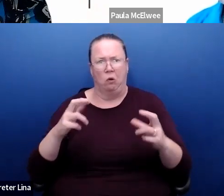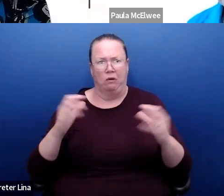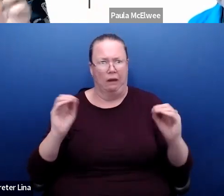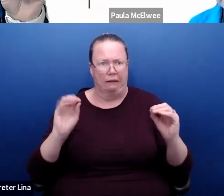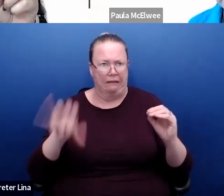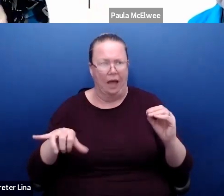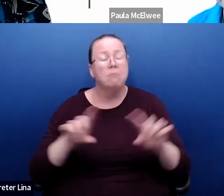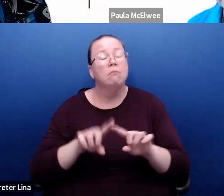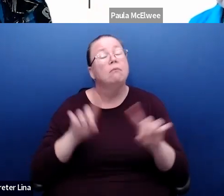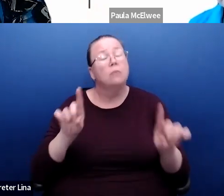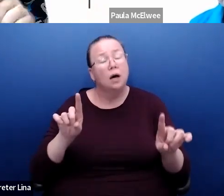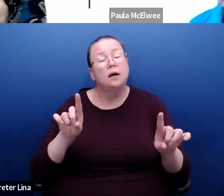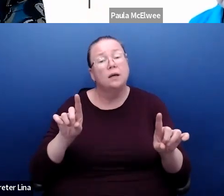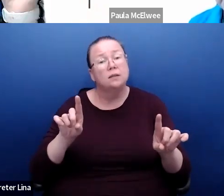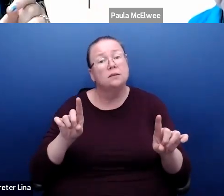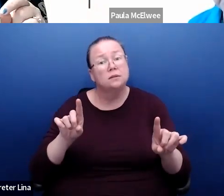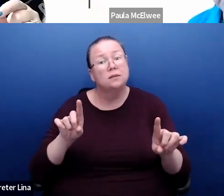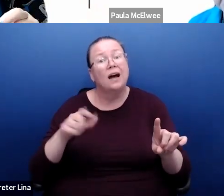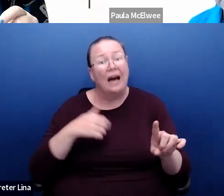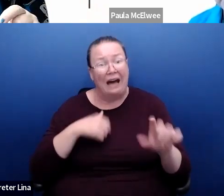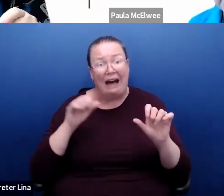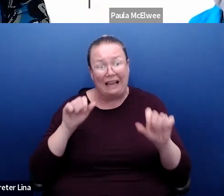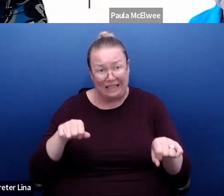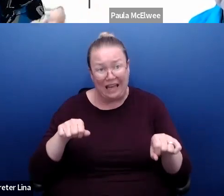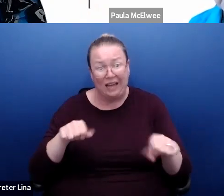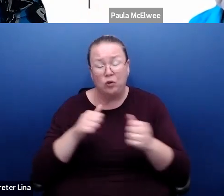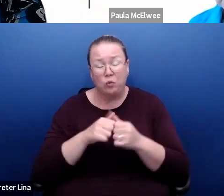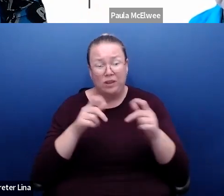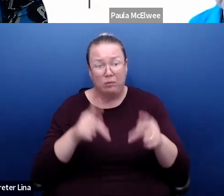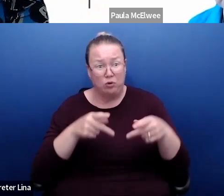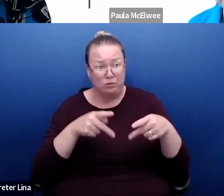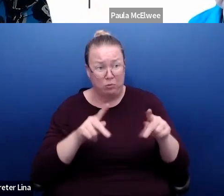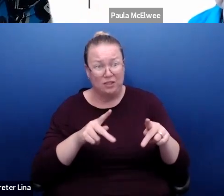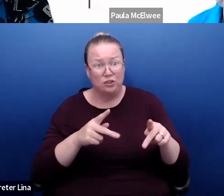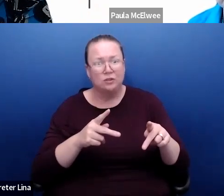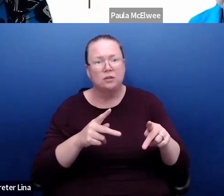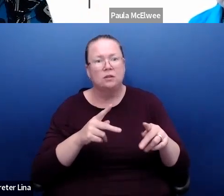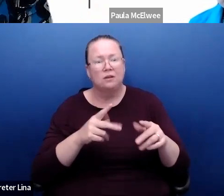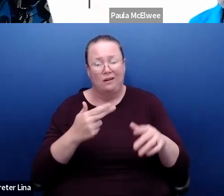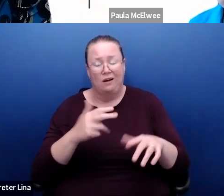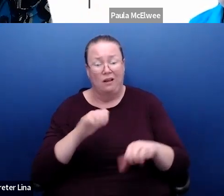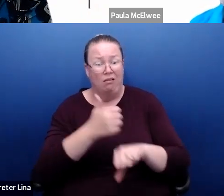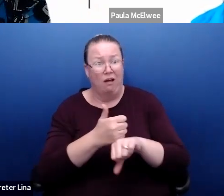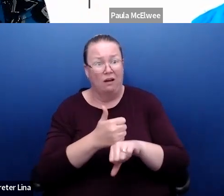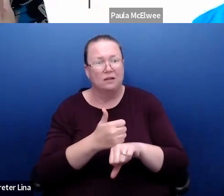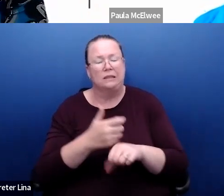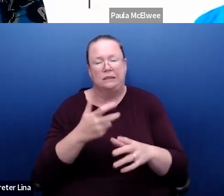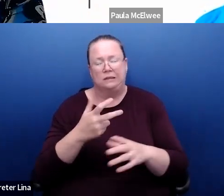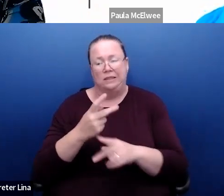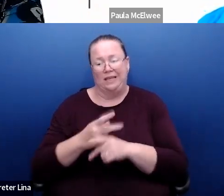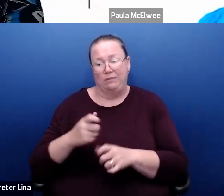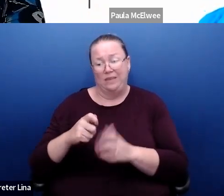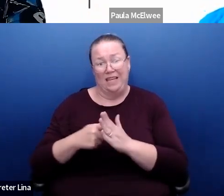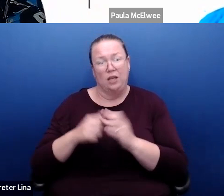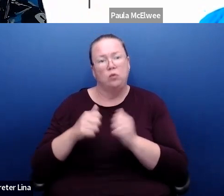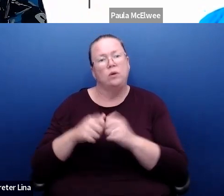whatever, but I can, with the person's permission, put a gun lock through their gun and take the key or put the key with somebody that